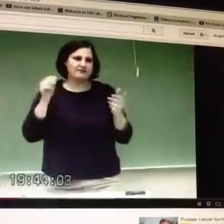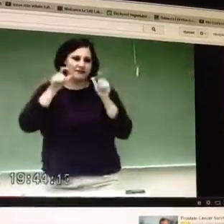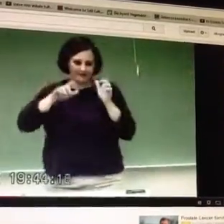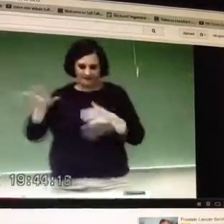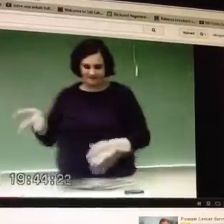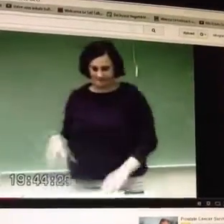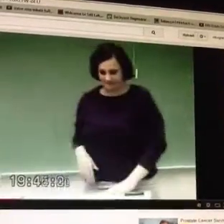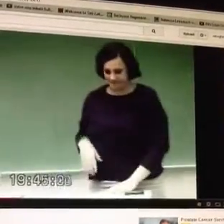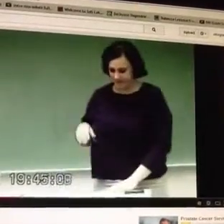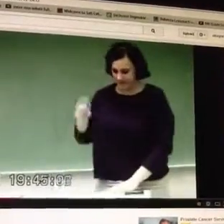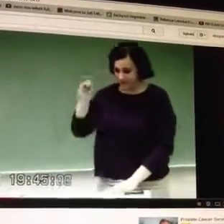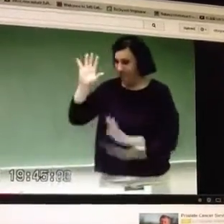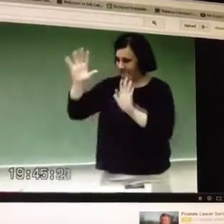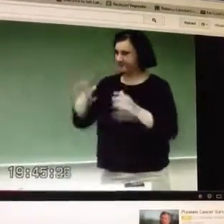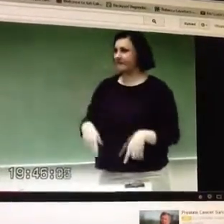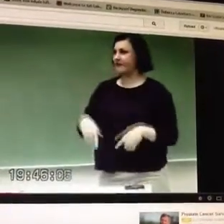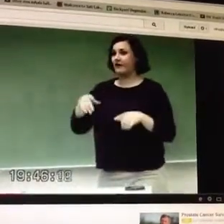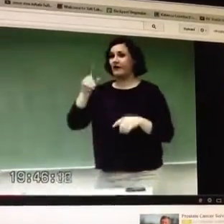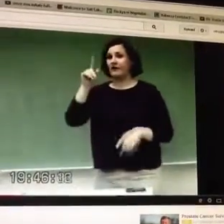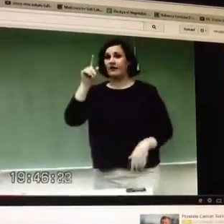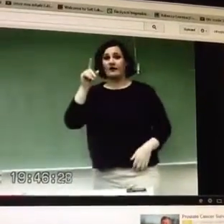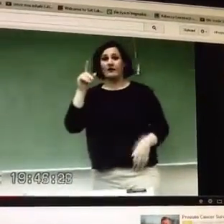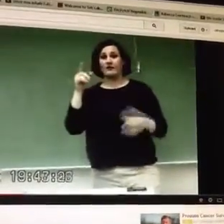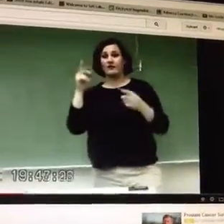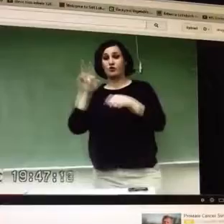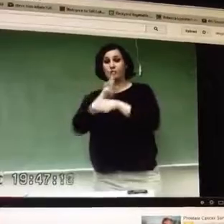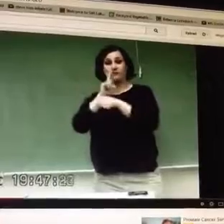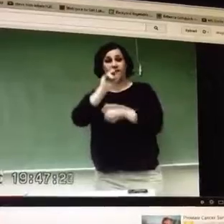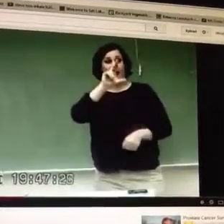I don't have to worry about what needs to be done now or later.